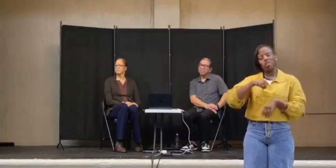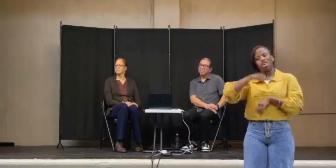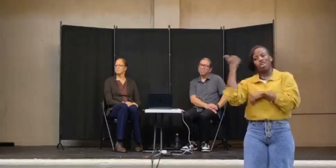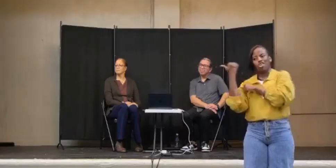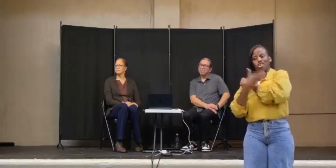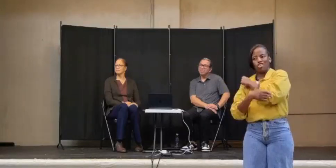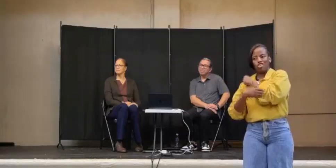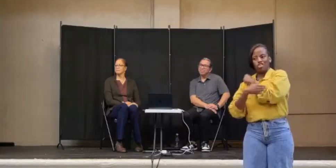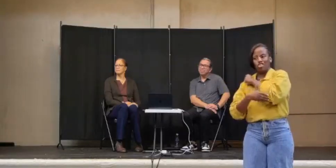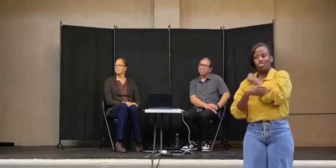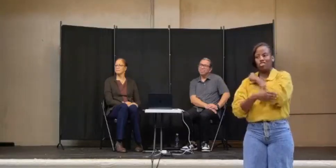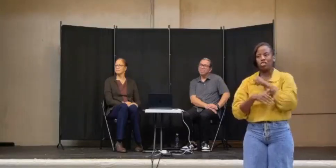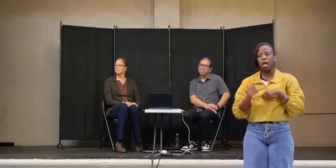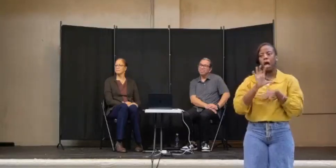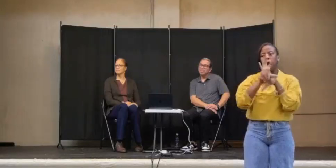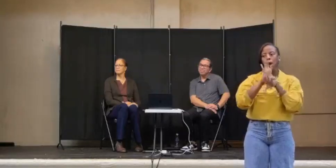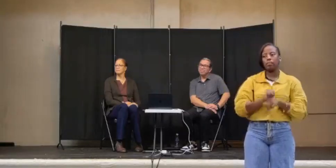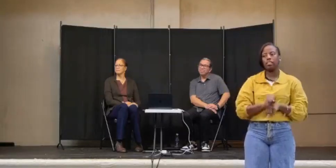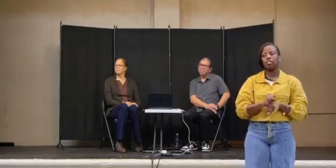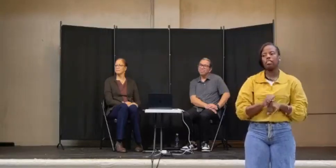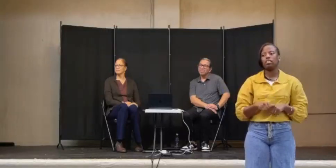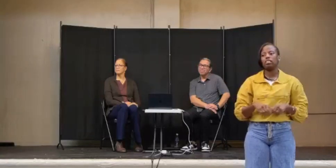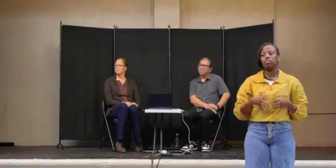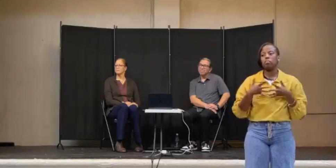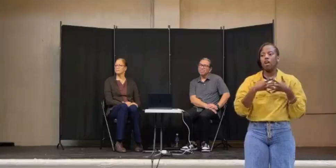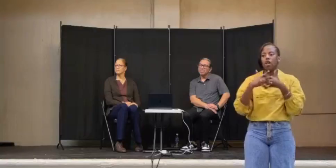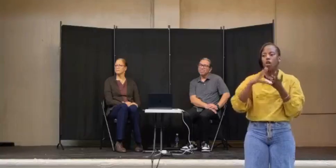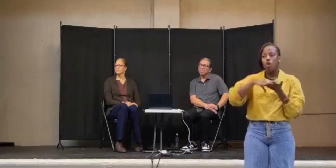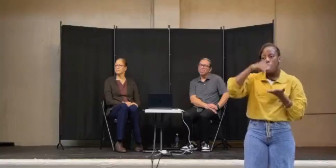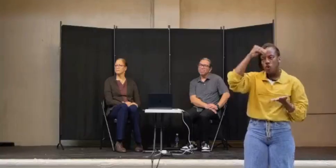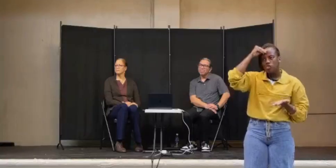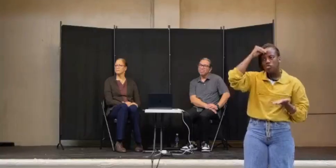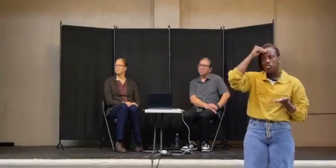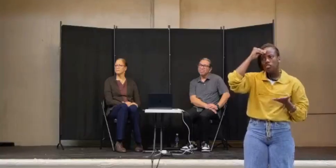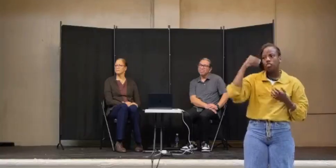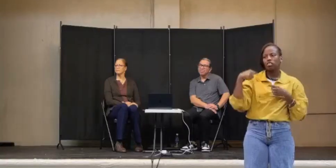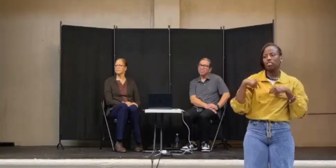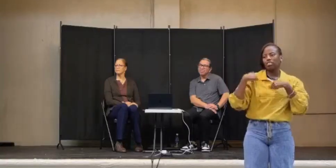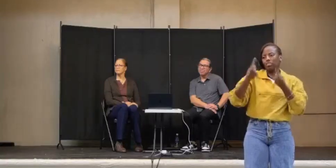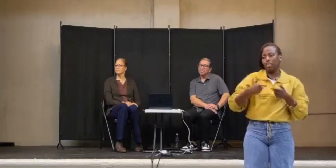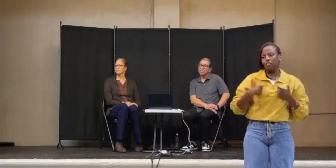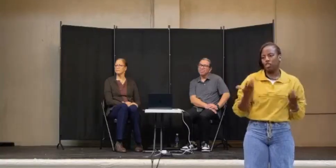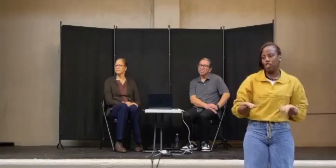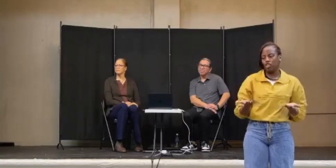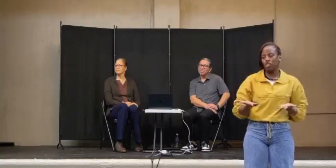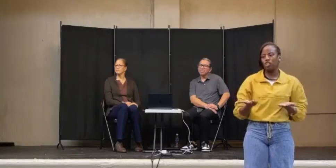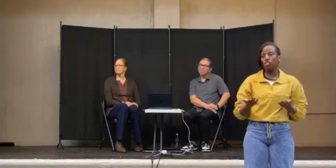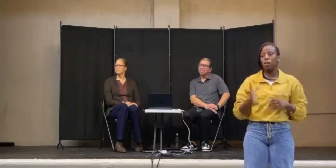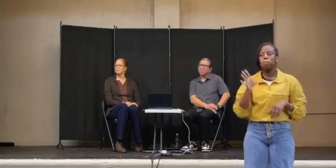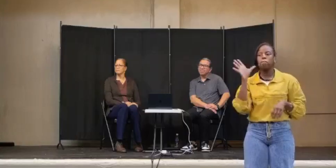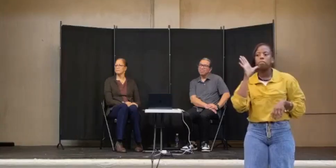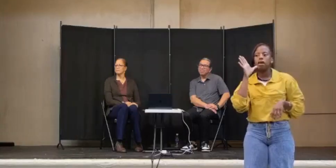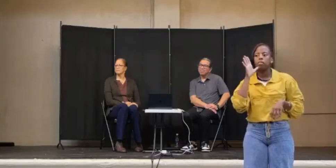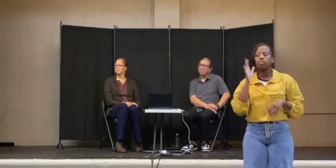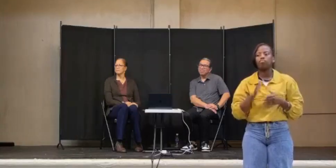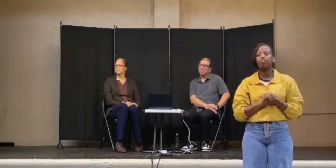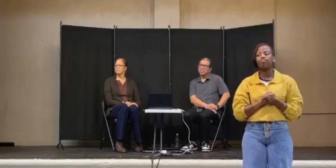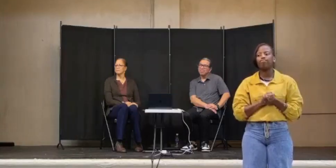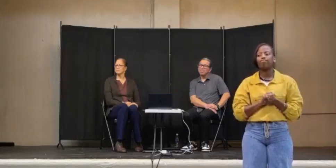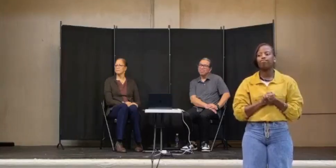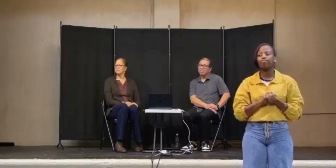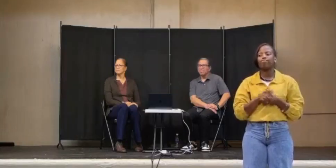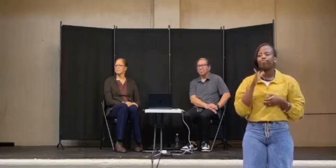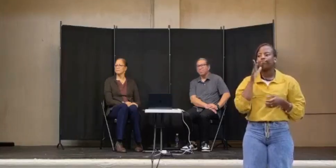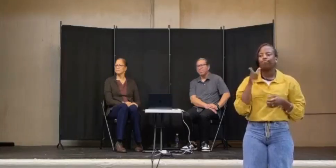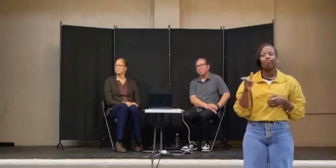conversations. And this was, I grew up in another country. But she learned sign language ever since we moved